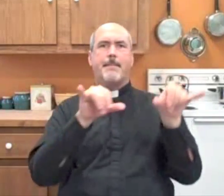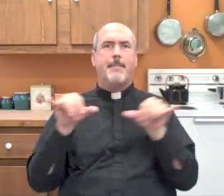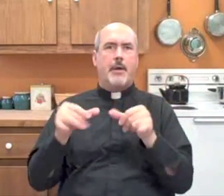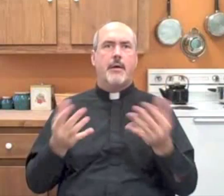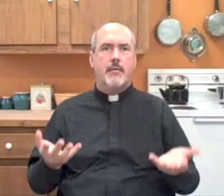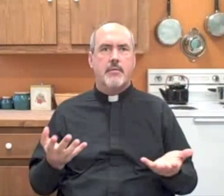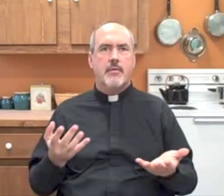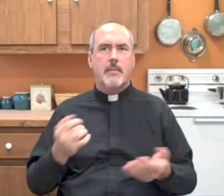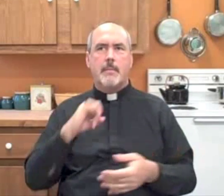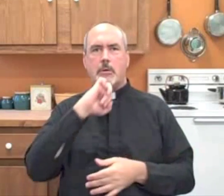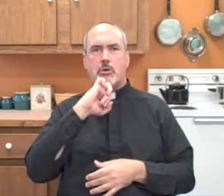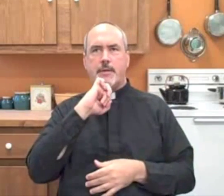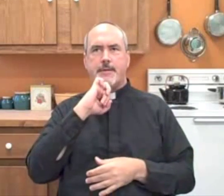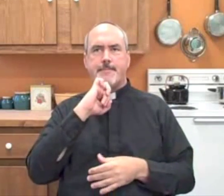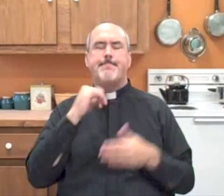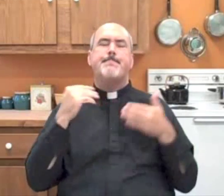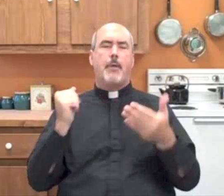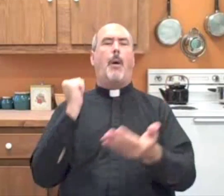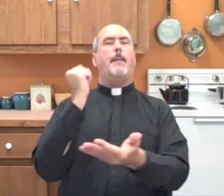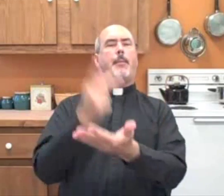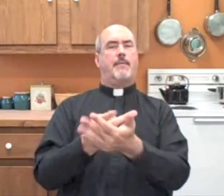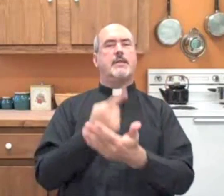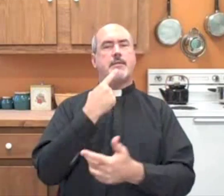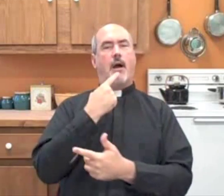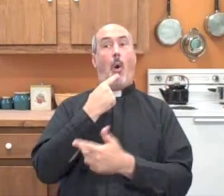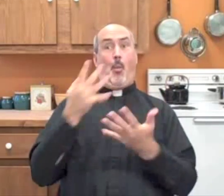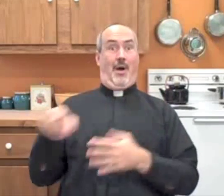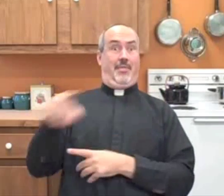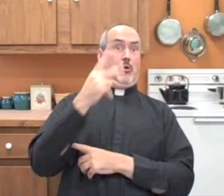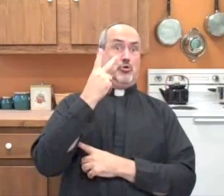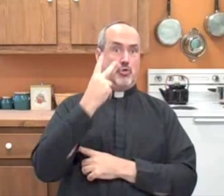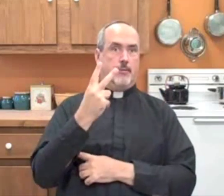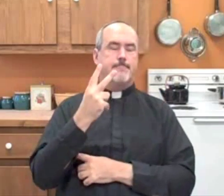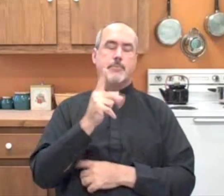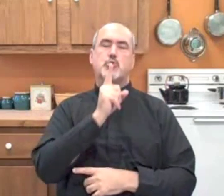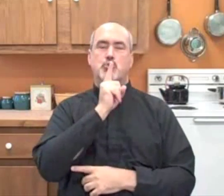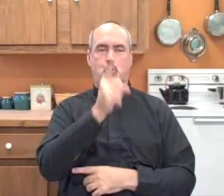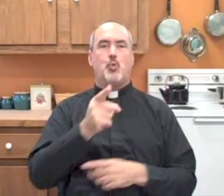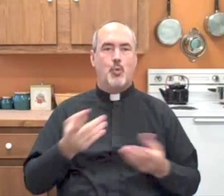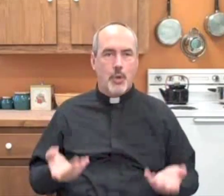identical. So the bishop approved what they saw as trustworthy.